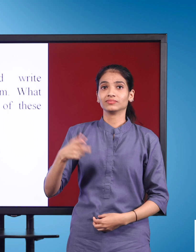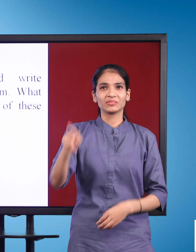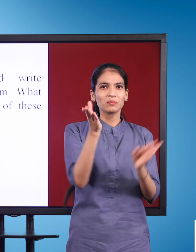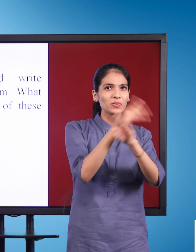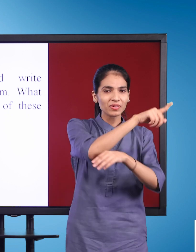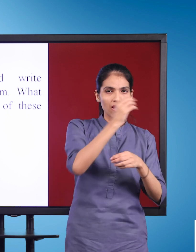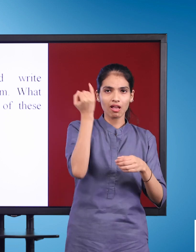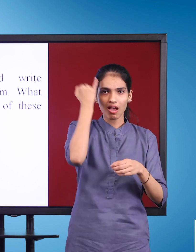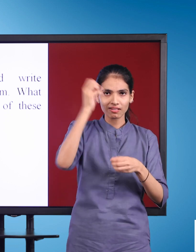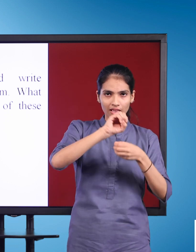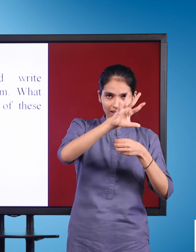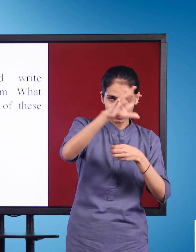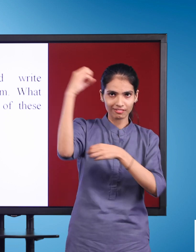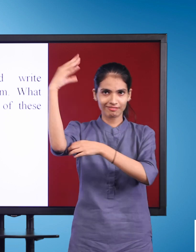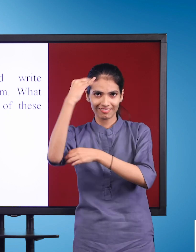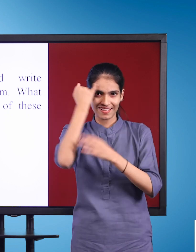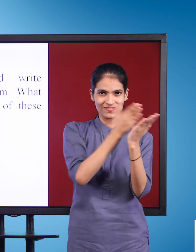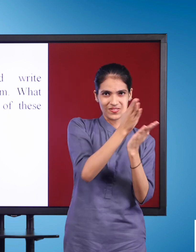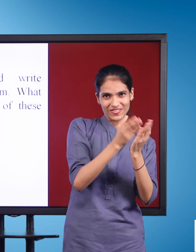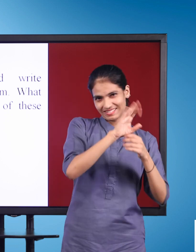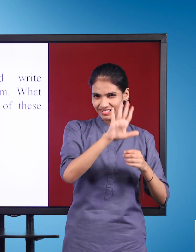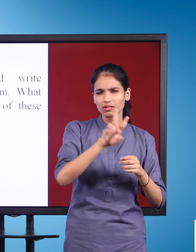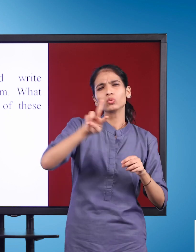Draw 5 rays and write appropriate names for them.